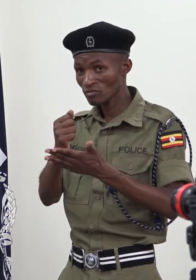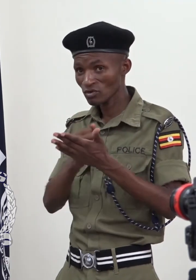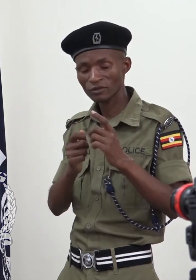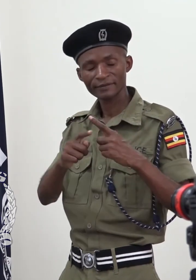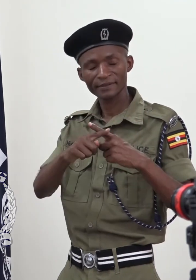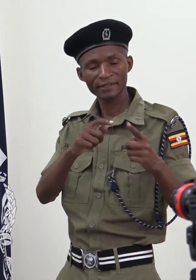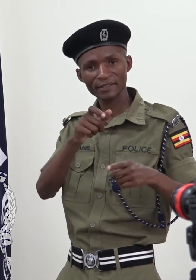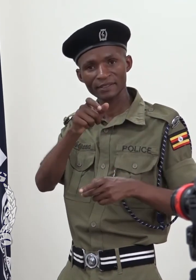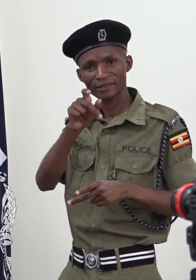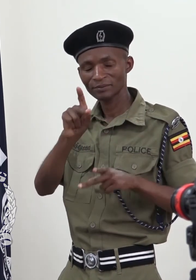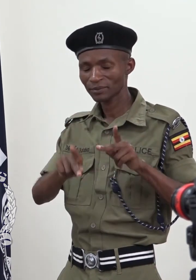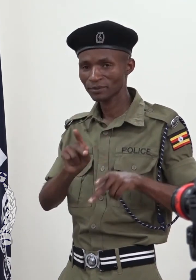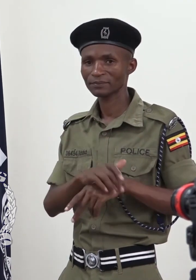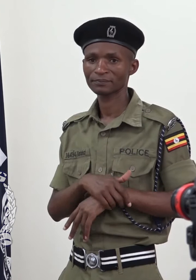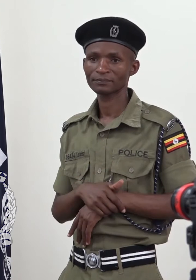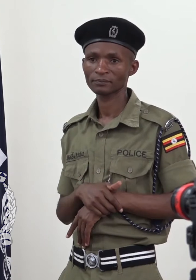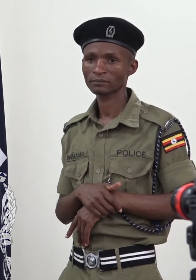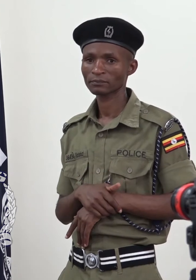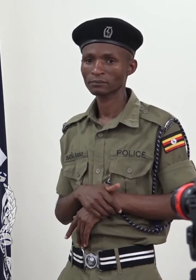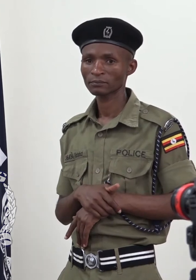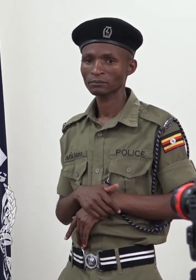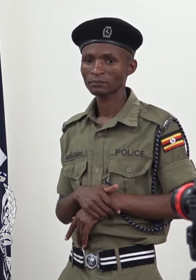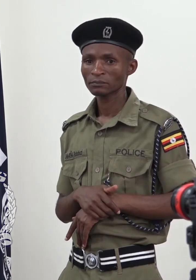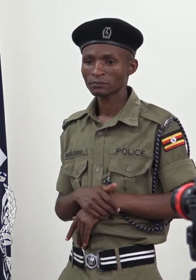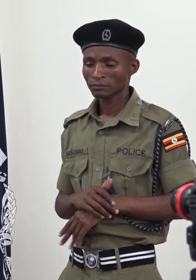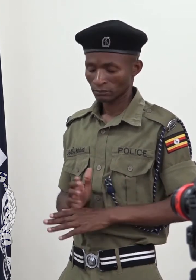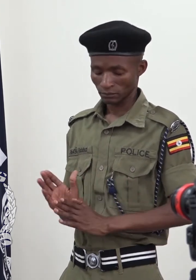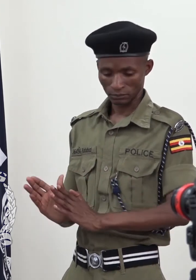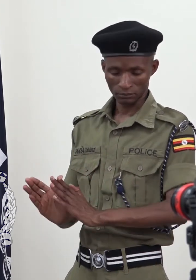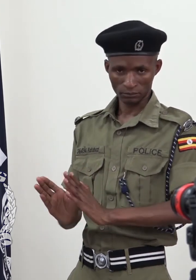Now, you remember there was an attack on